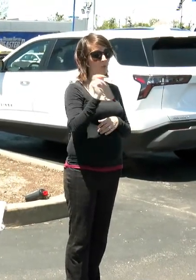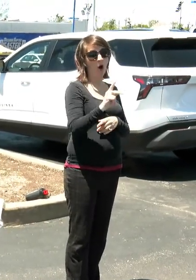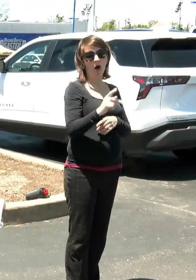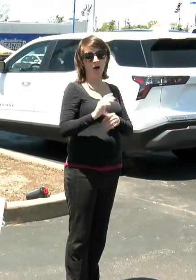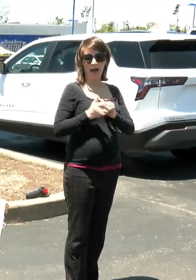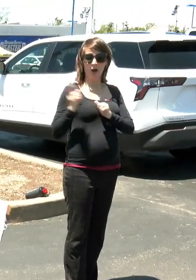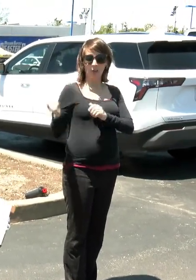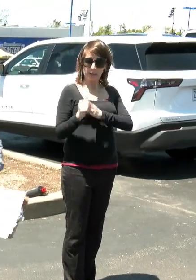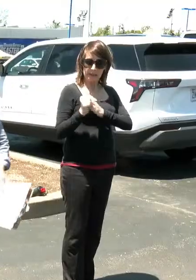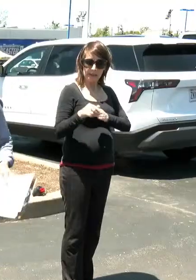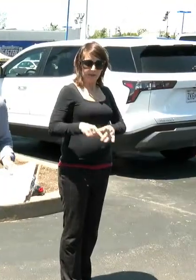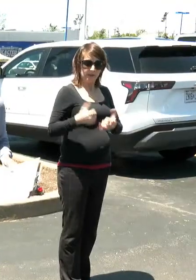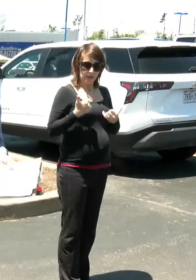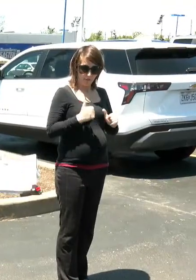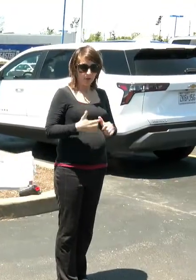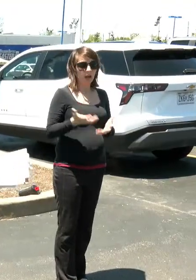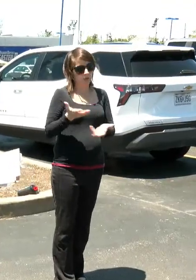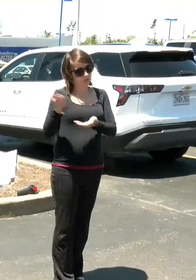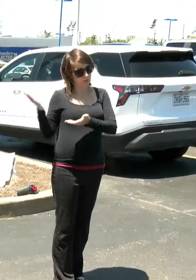invite him up.